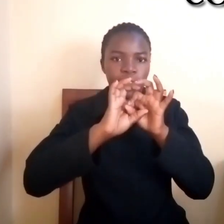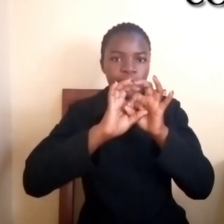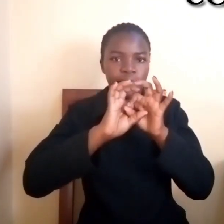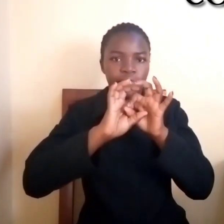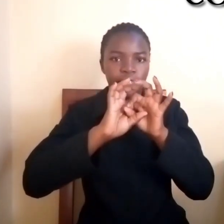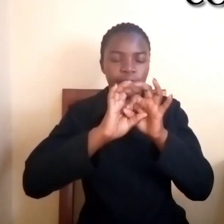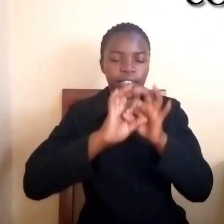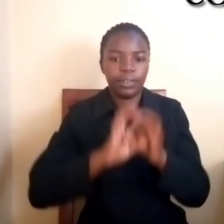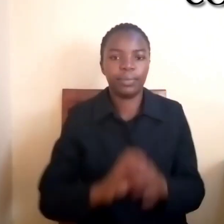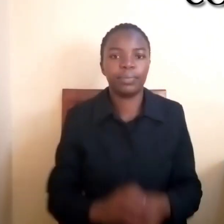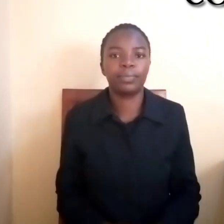connect,